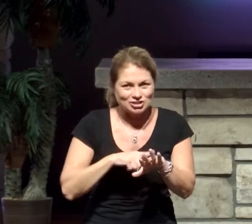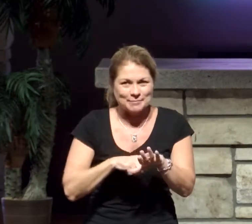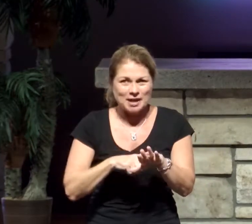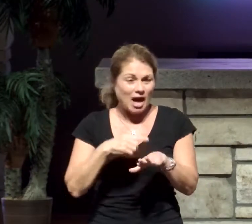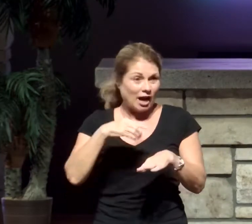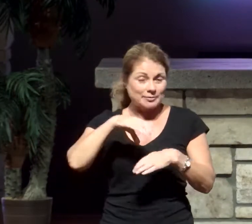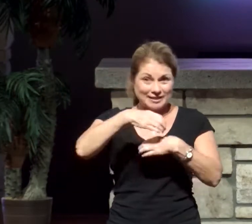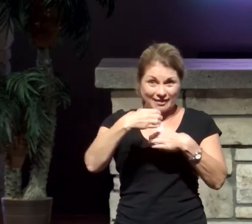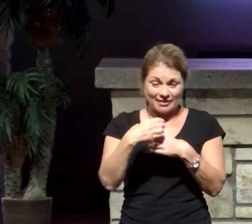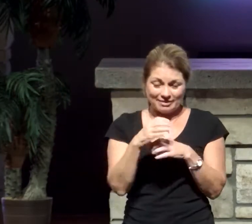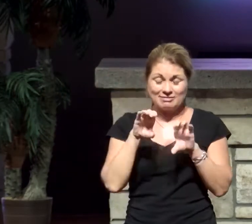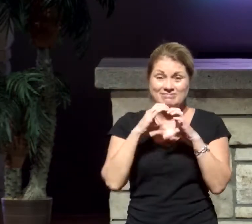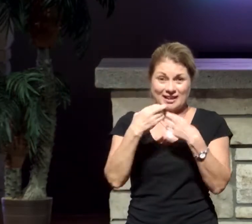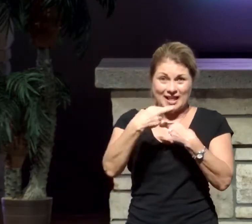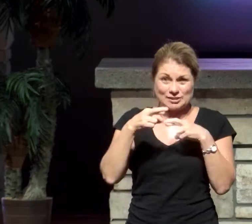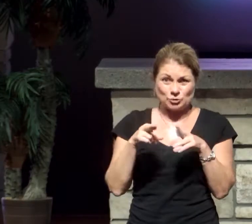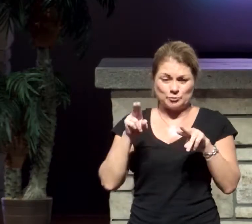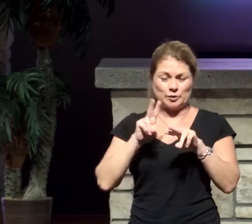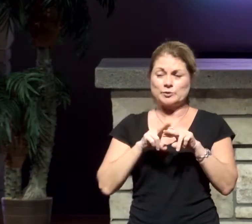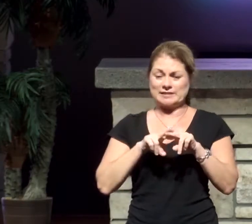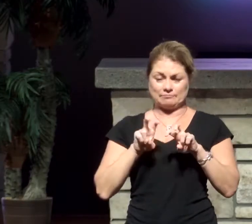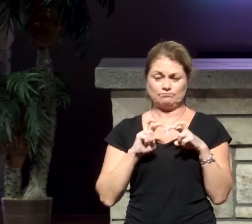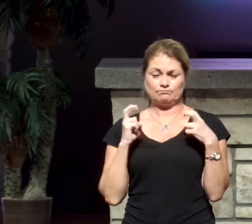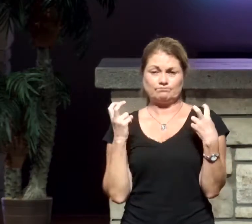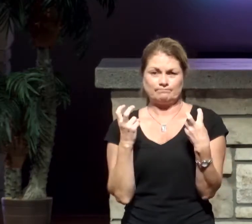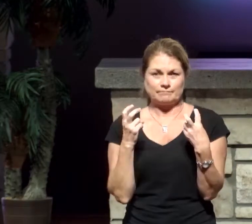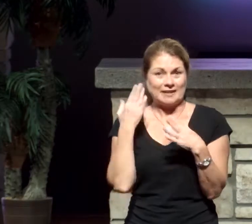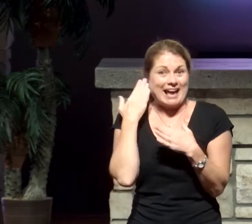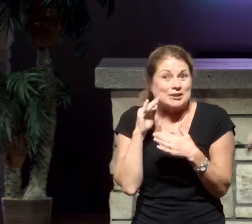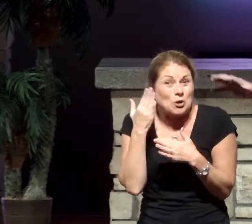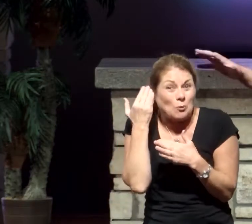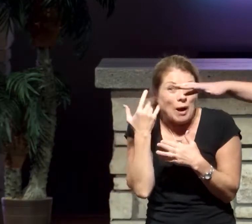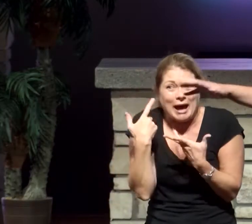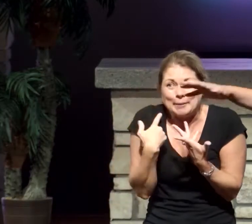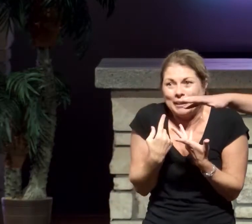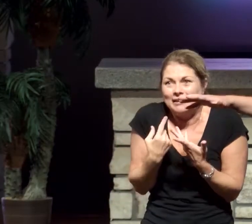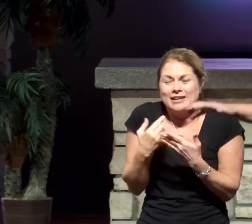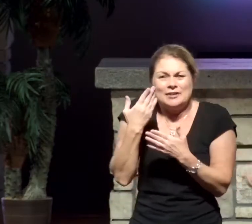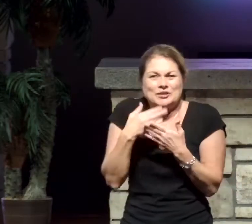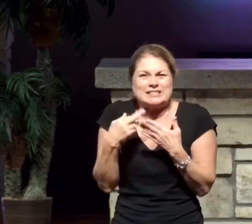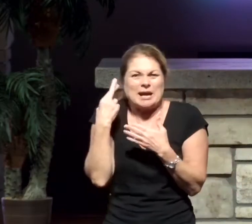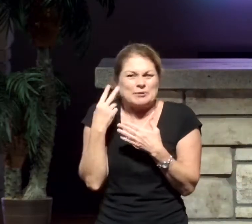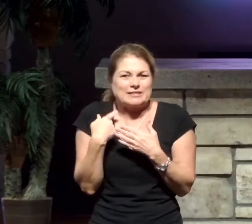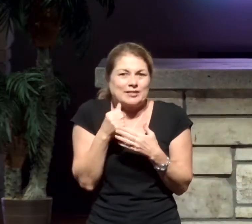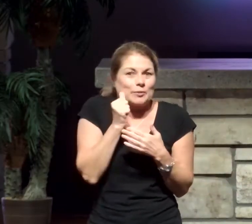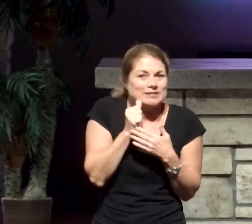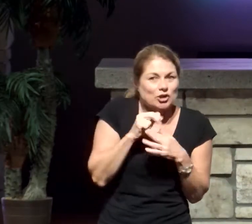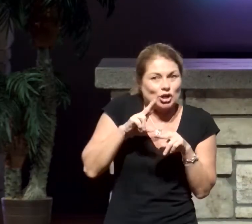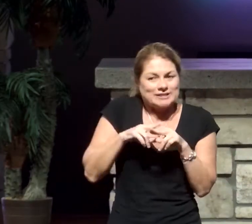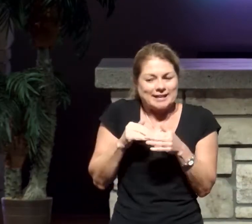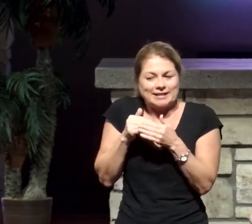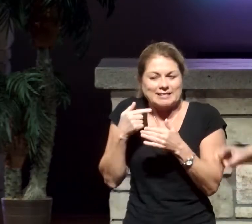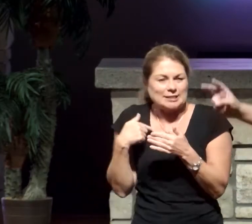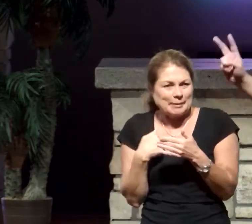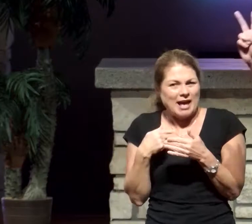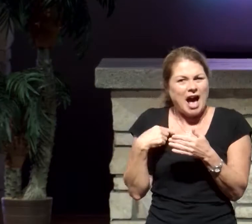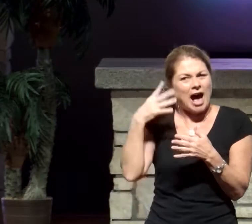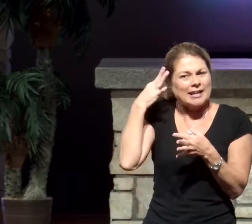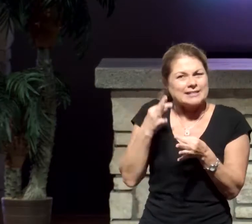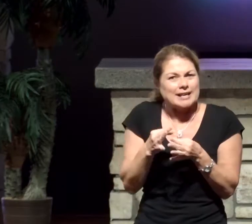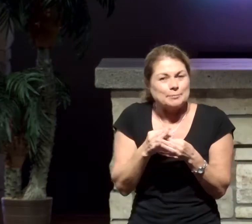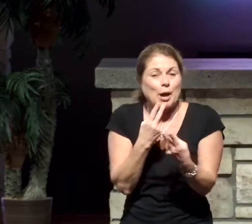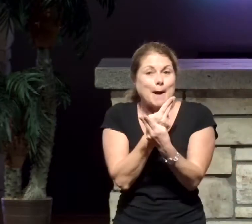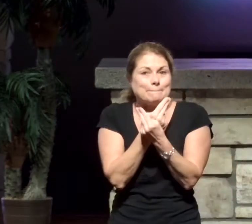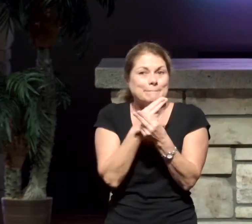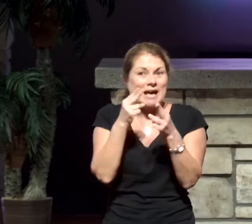we're sitting around the tables, and I don't know why I did this, but for some reason there was this girl, Tiffany, next to me, and I decided to put bunny